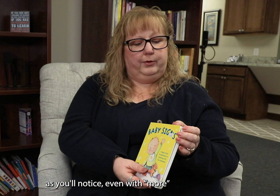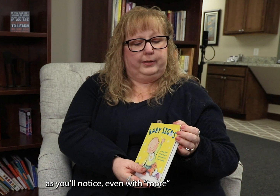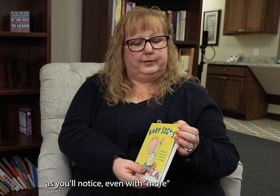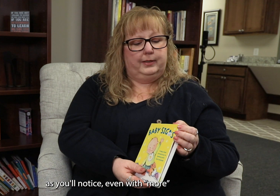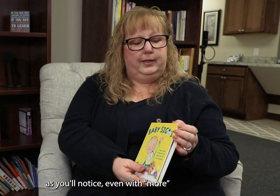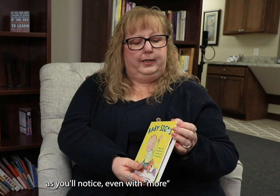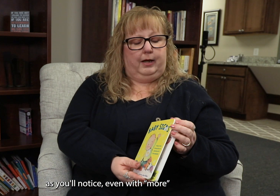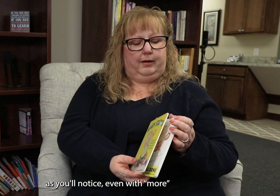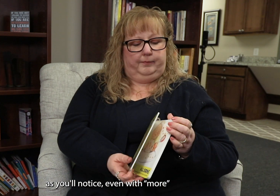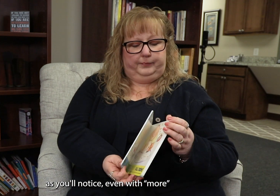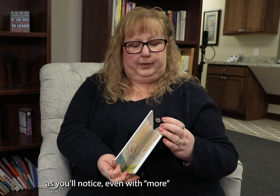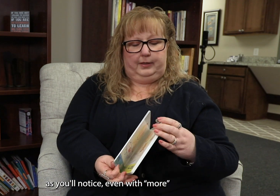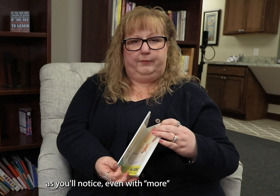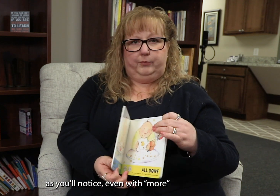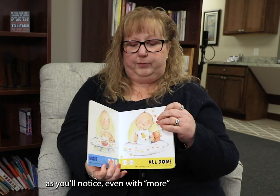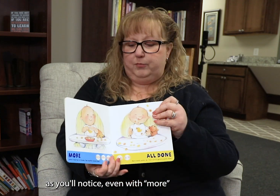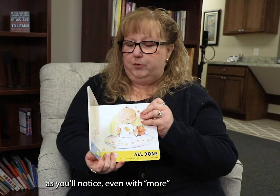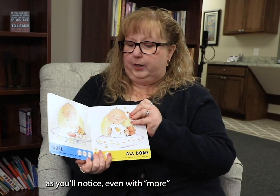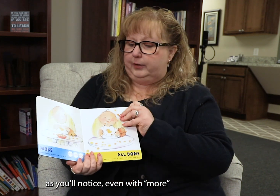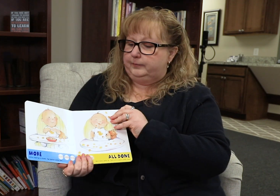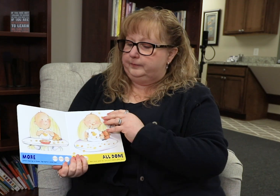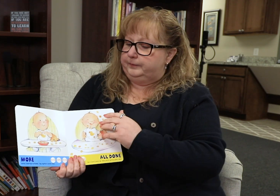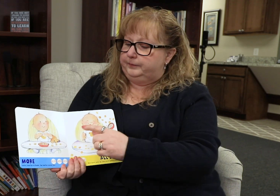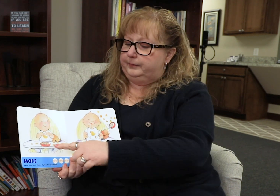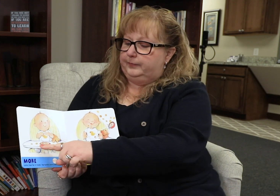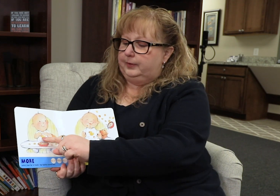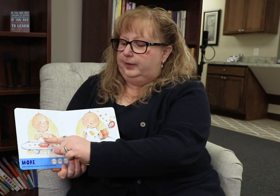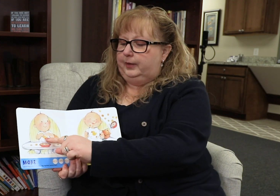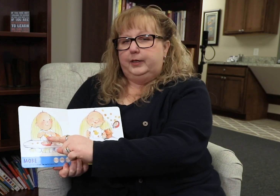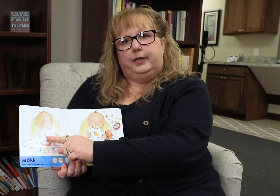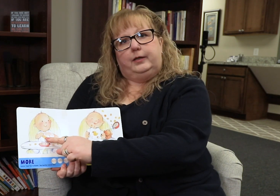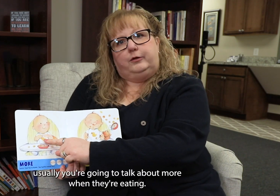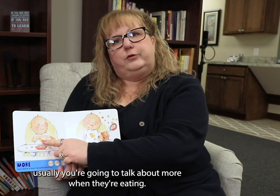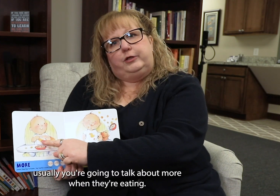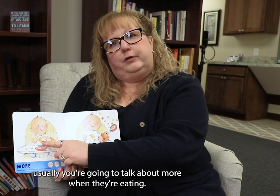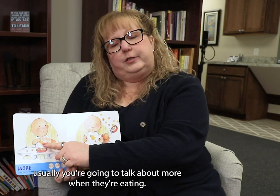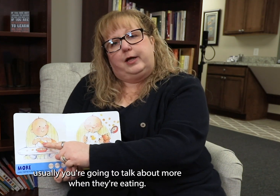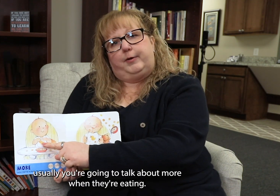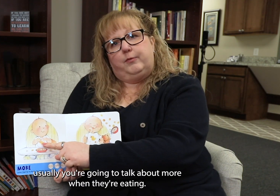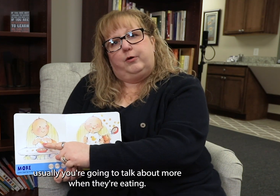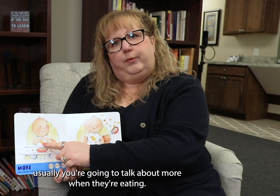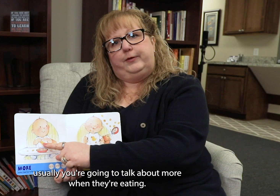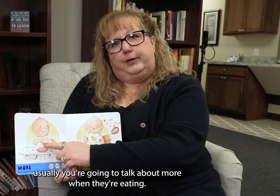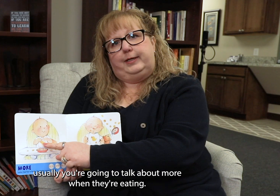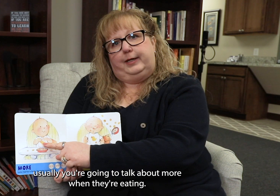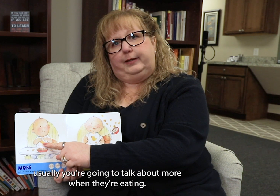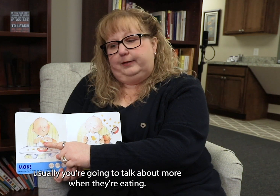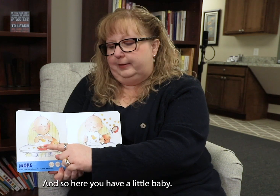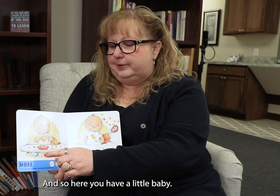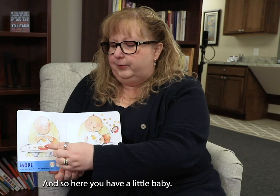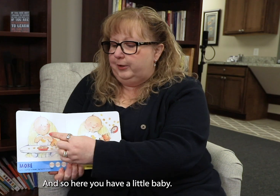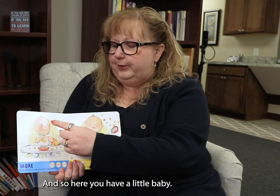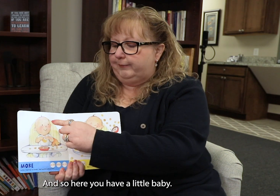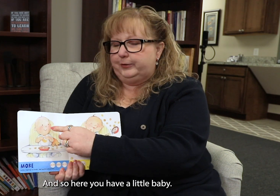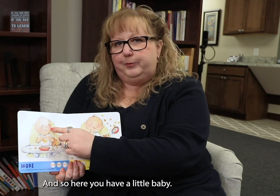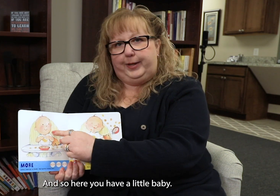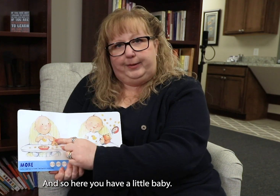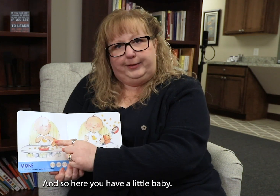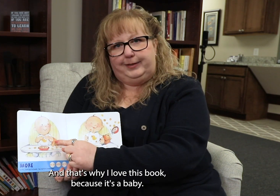notice, even with more, usually you're going to talk about more when they're eating. And so here you have a little baby, and that's why